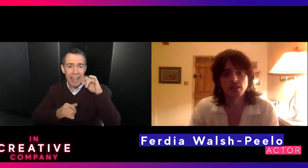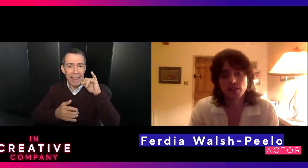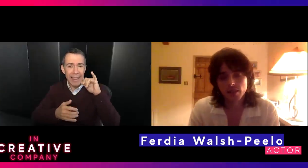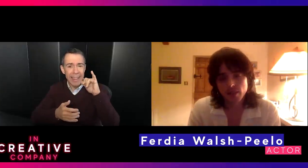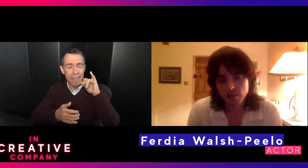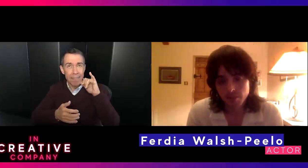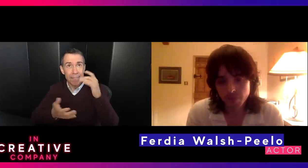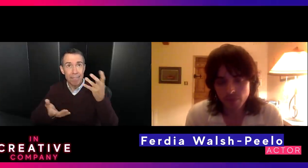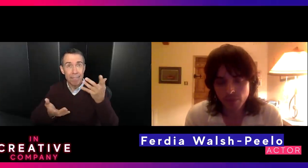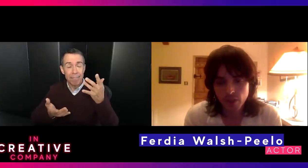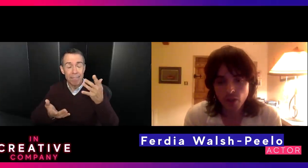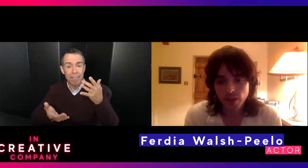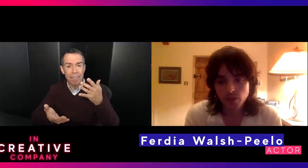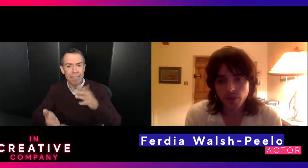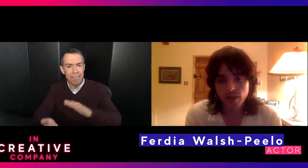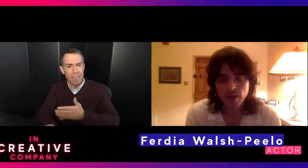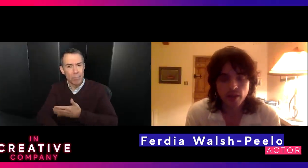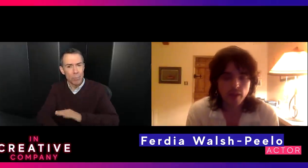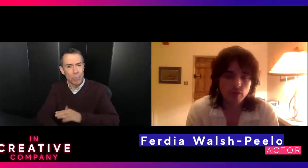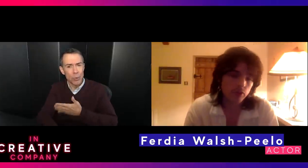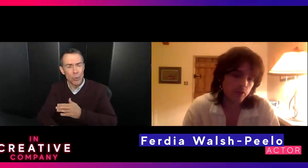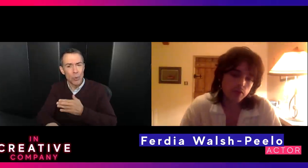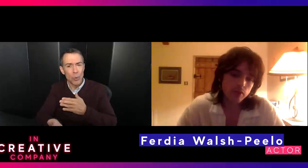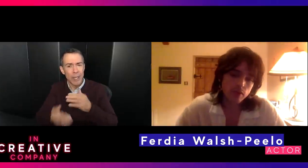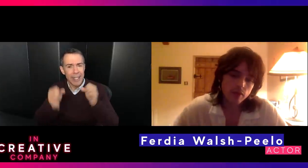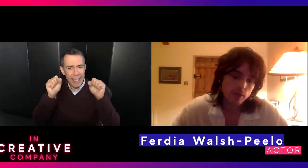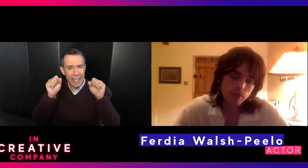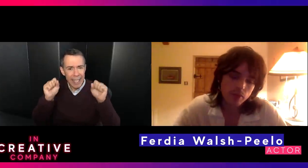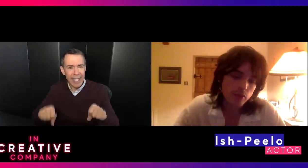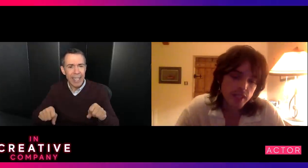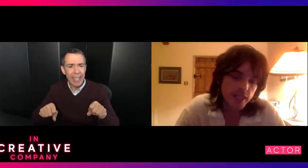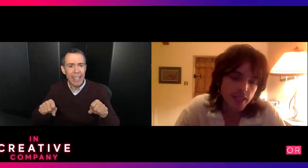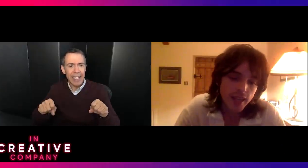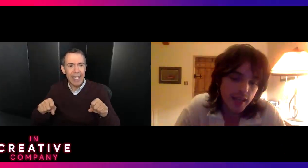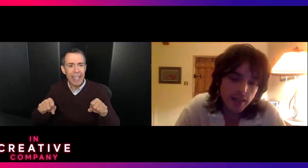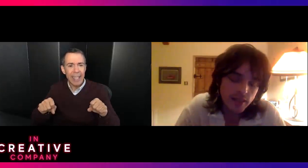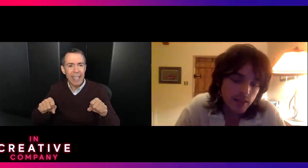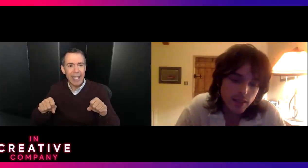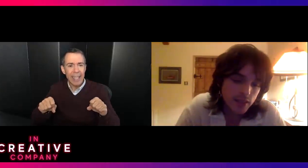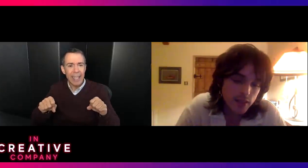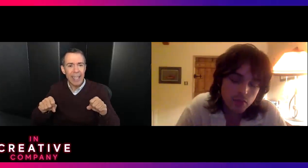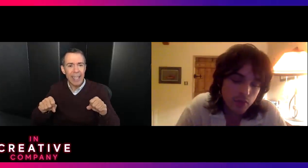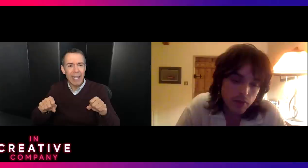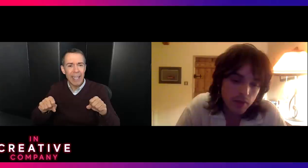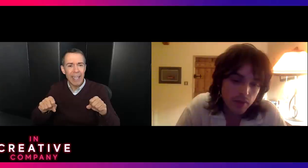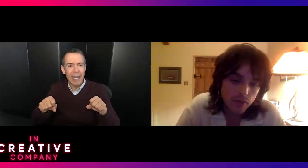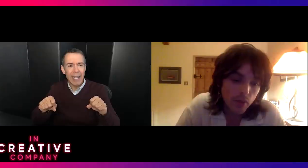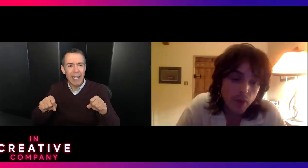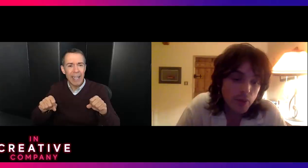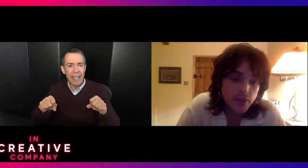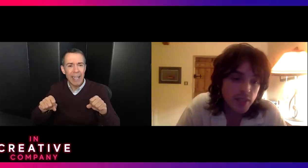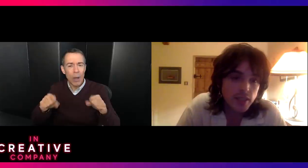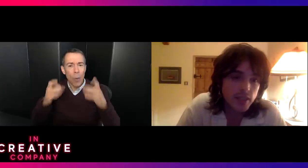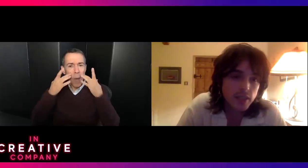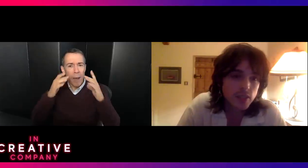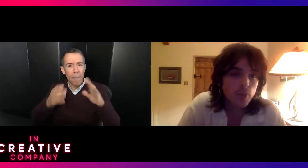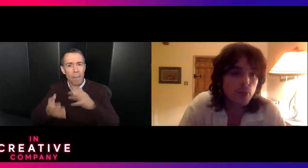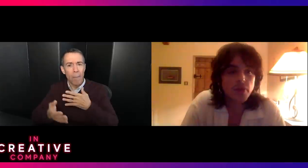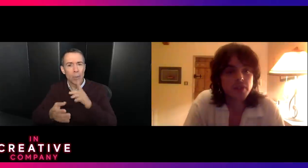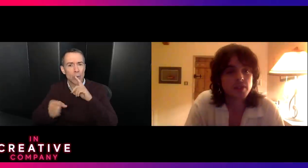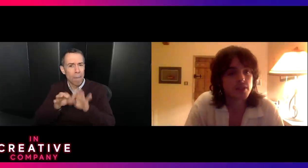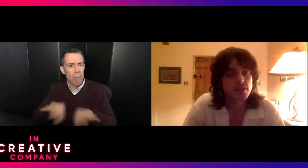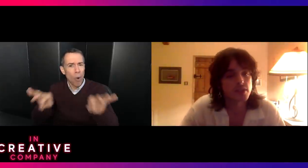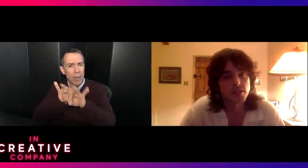music, you know, that's when kind of music is why music is